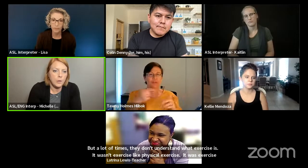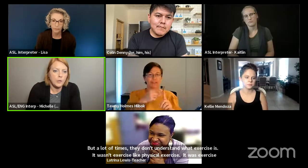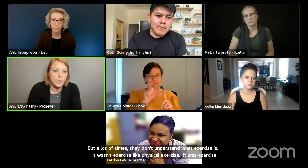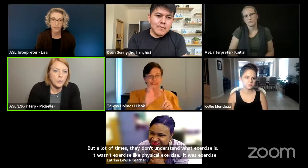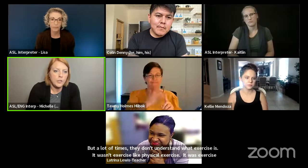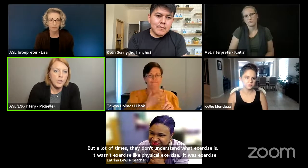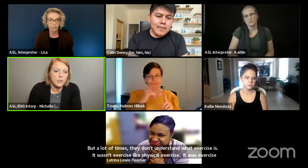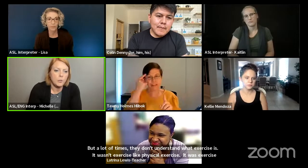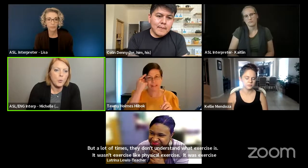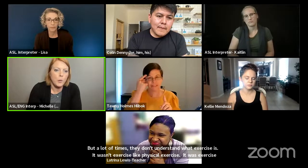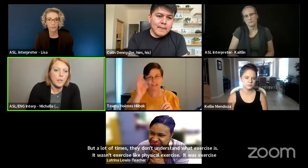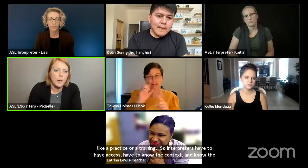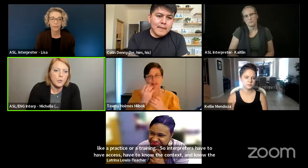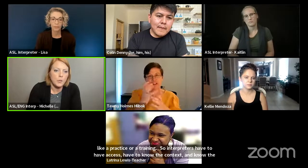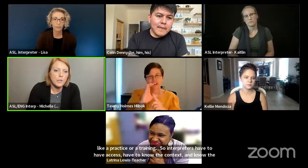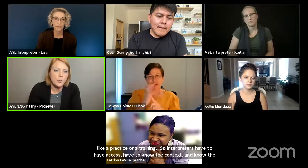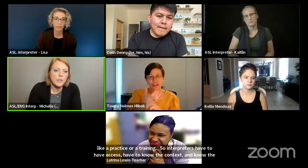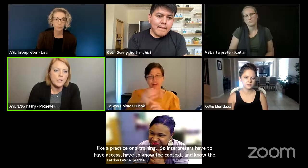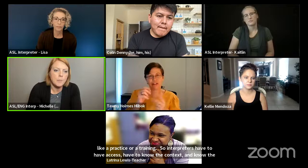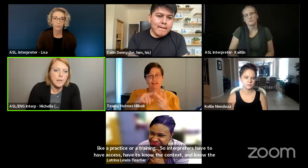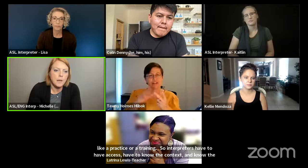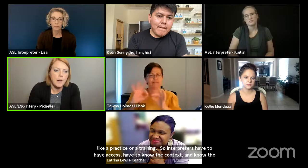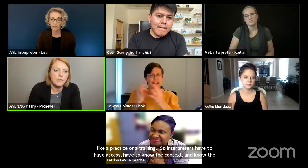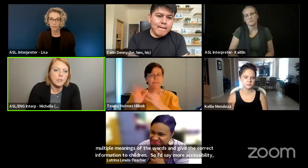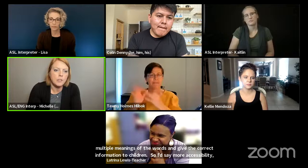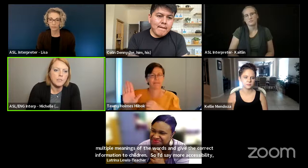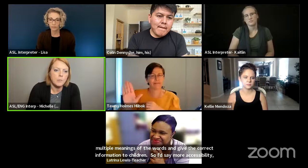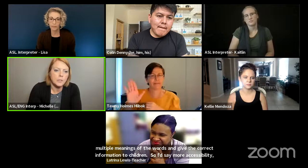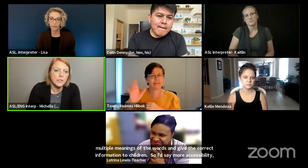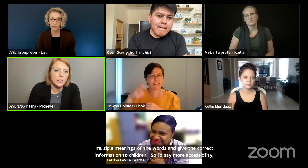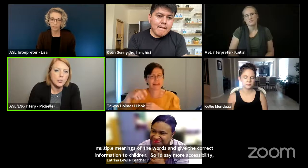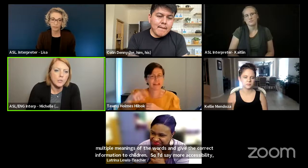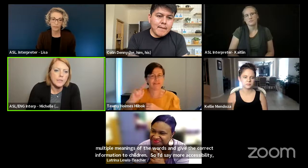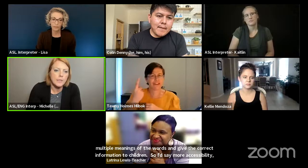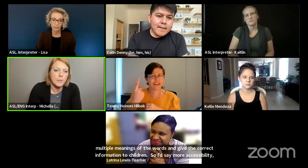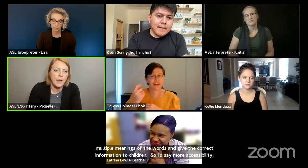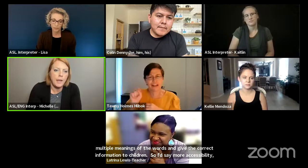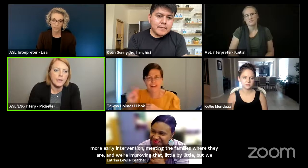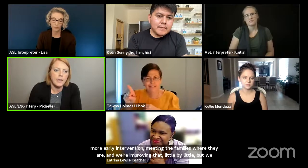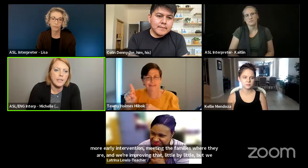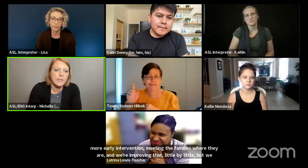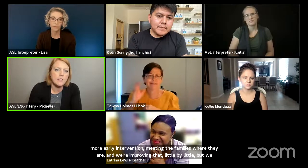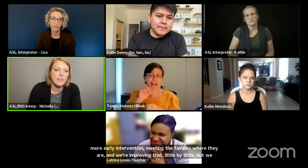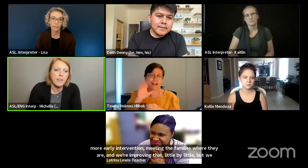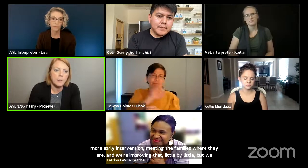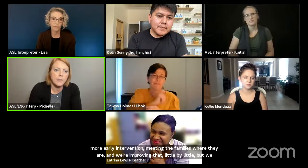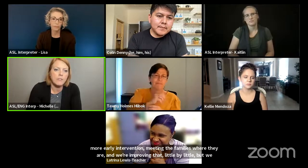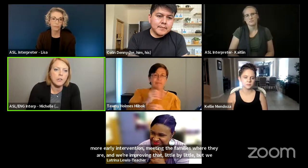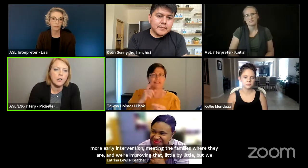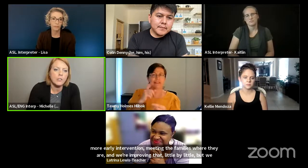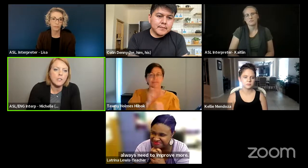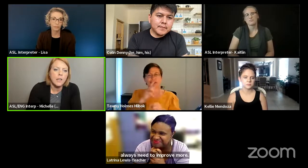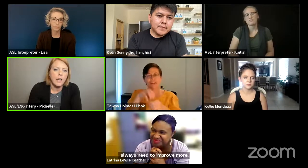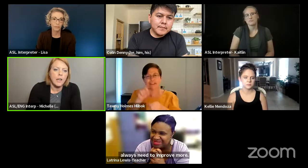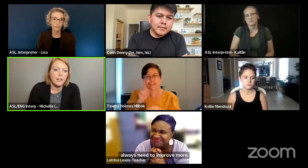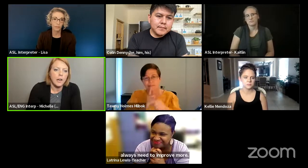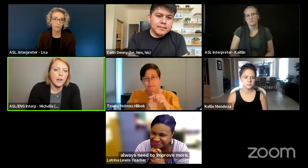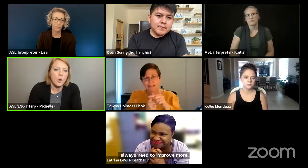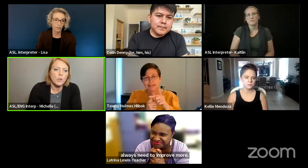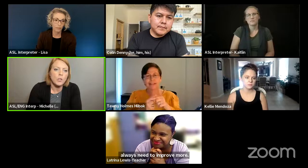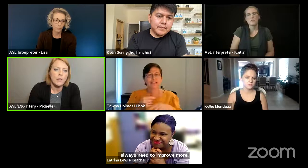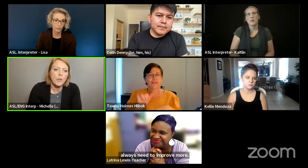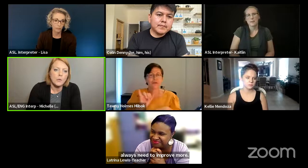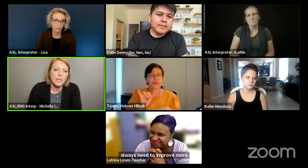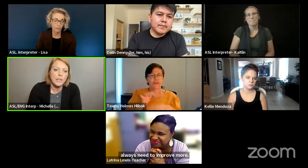Great, thank you. I really appreciated your point about the resources and being mindful of multiculturalism and the needs of the family first, and